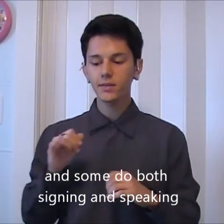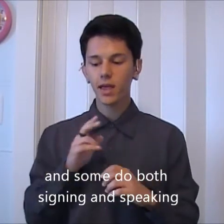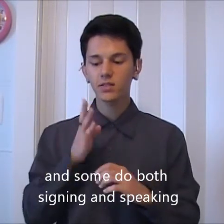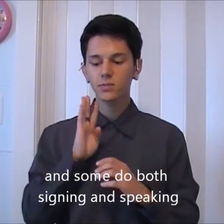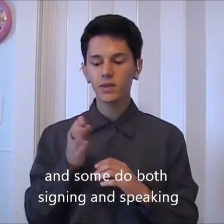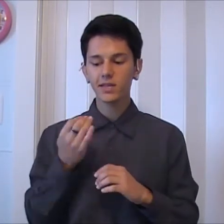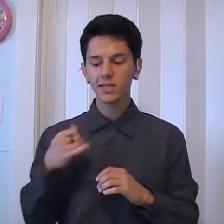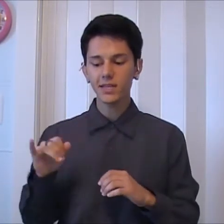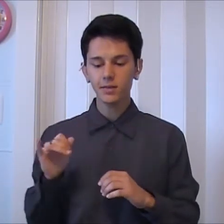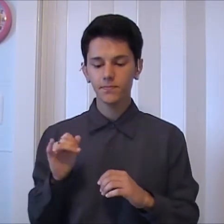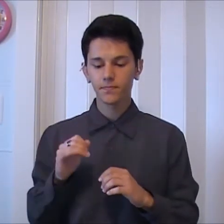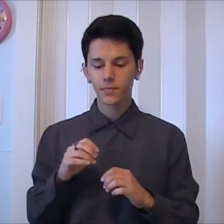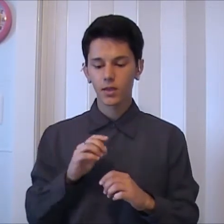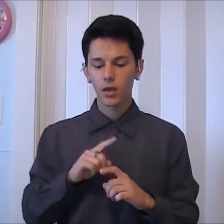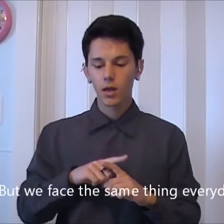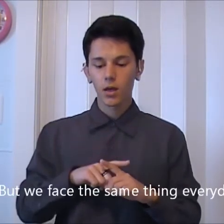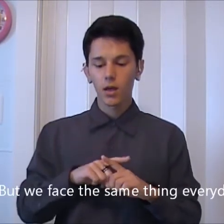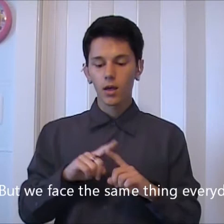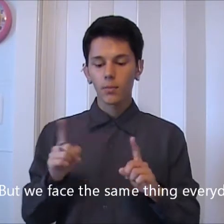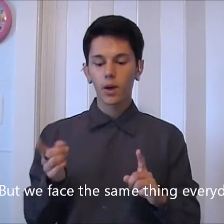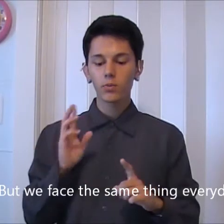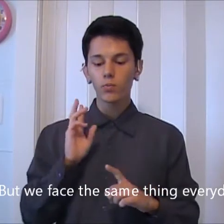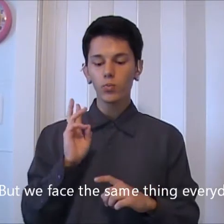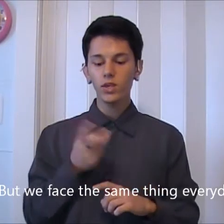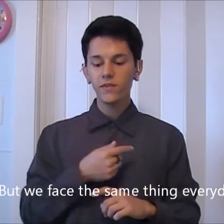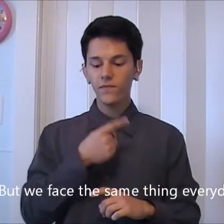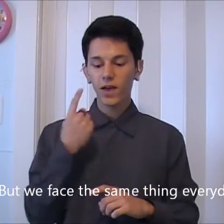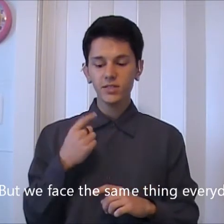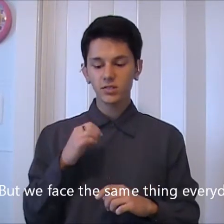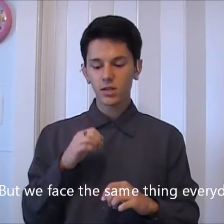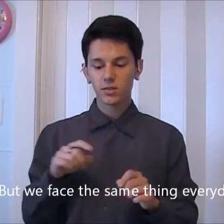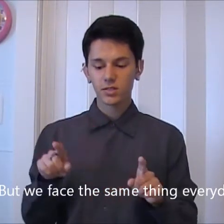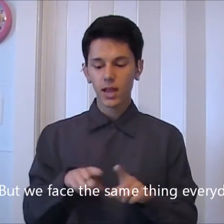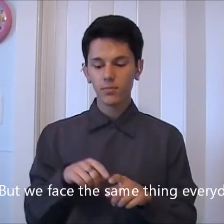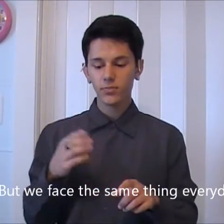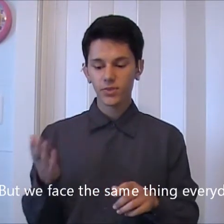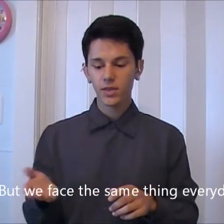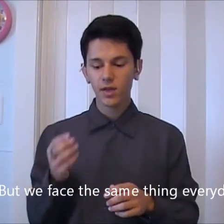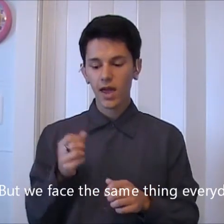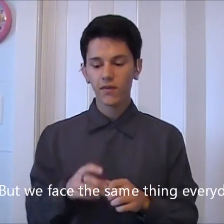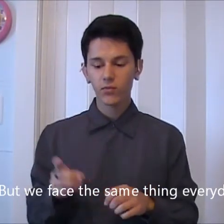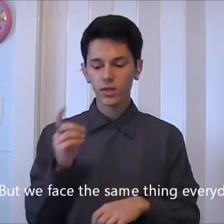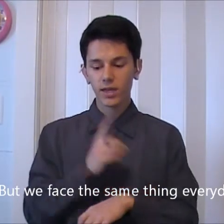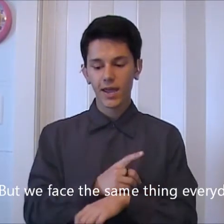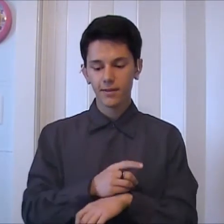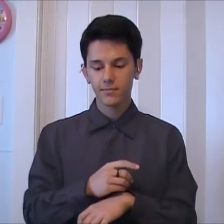and speaking. But we face the same thing every day.